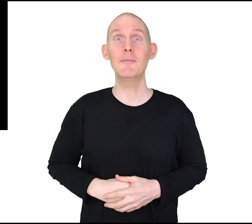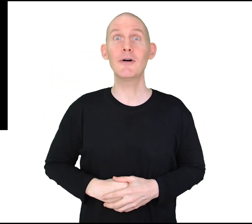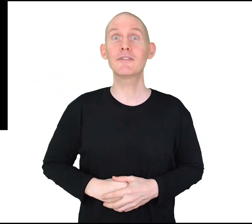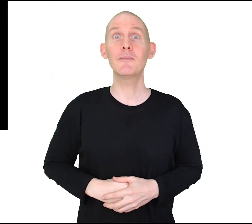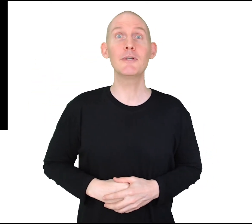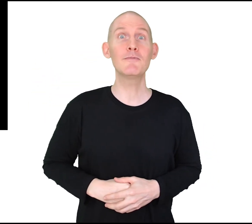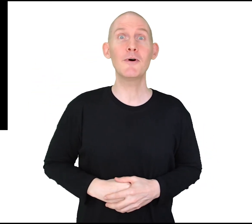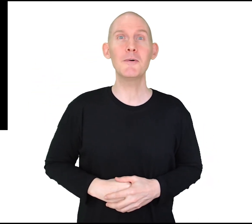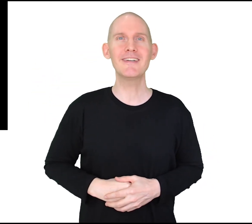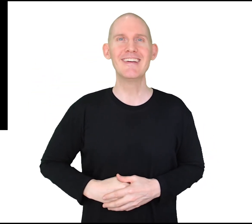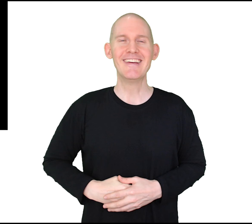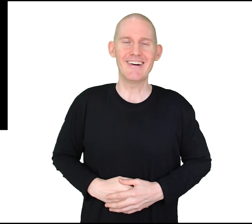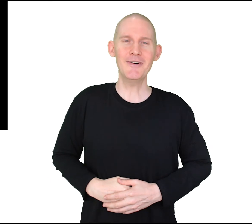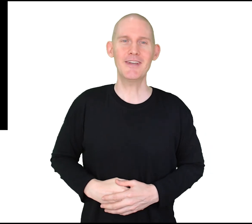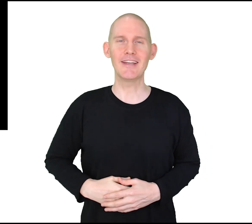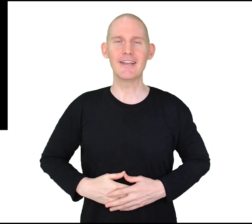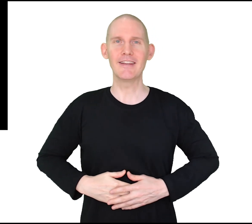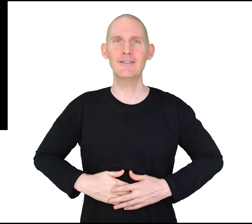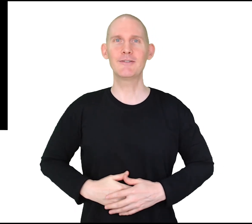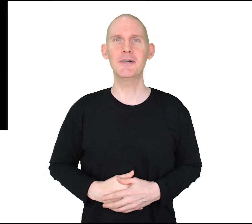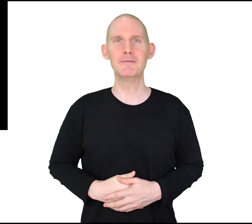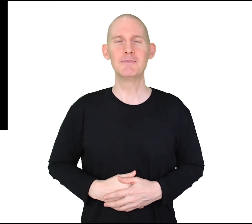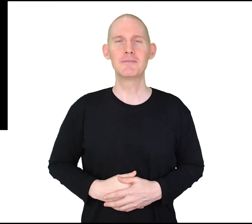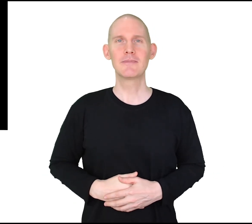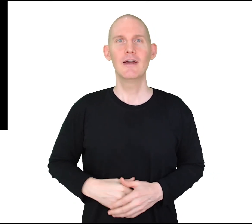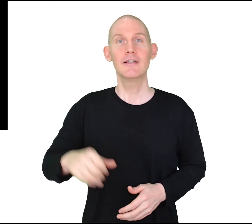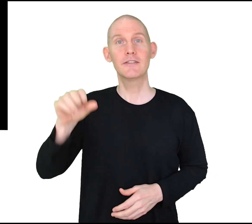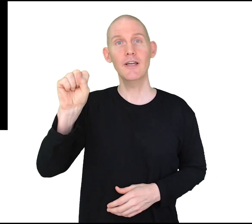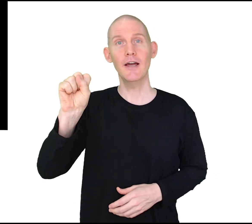eyebrows up, lean forward. Okay, let's do it. Seth